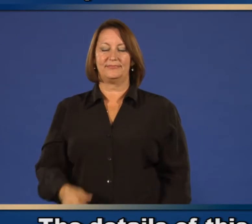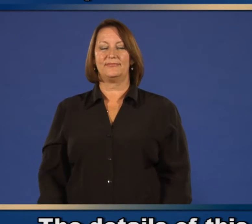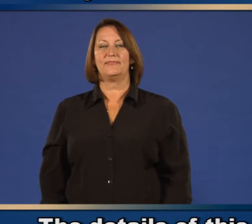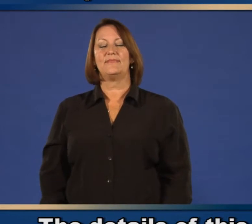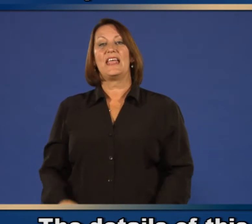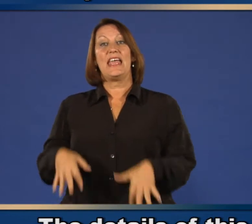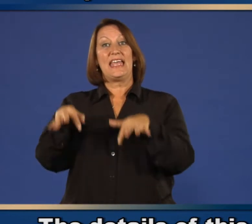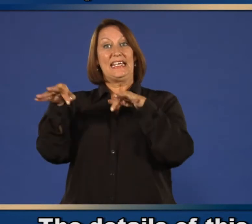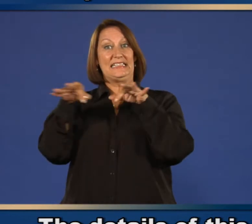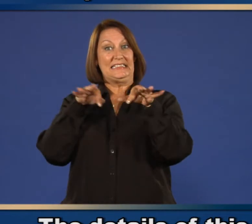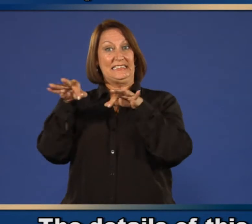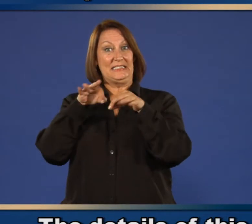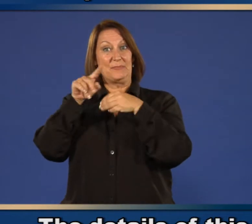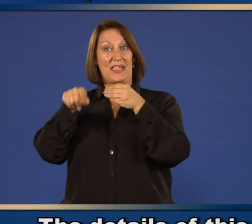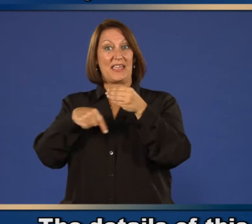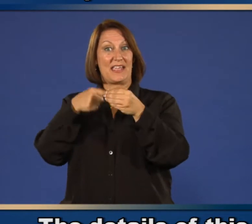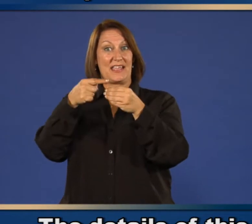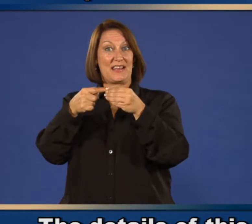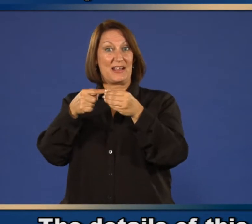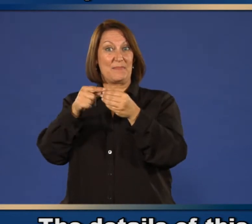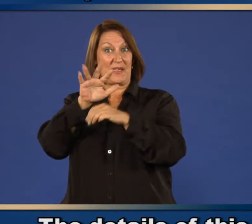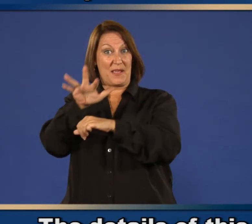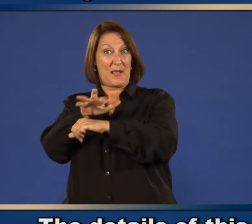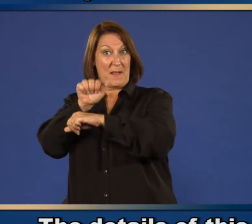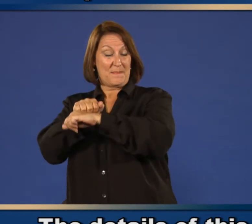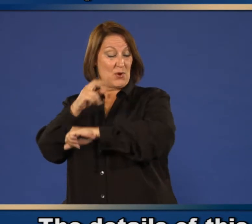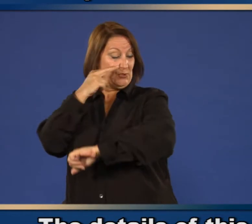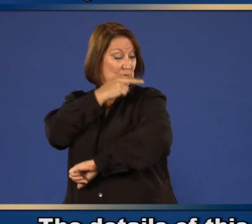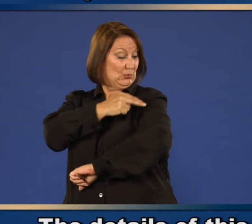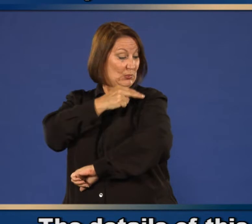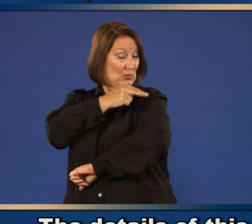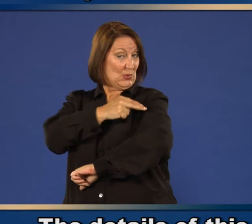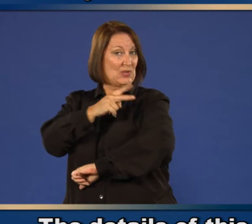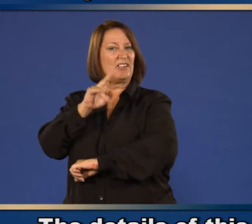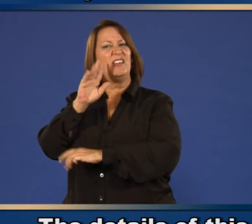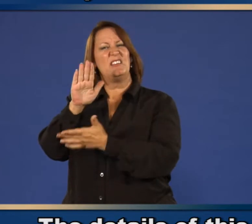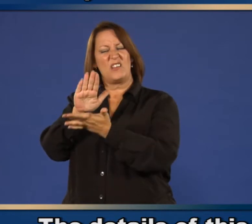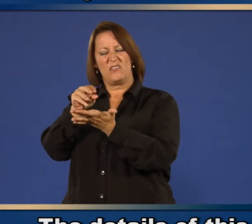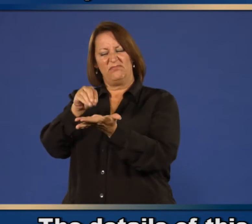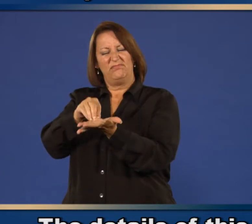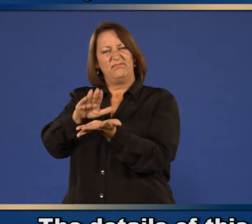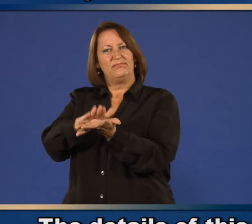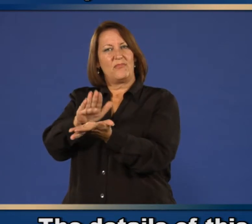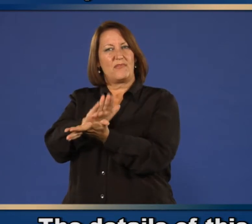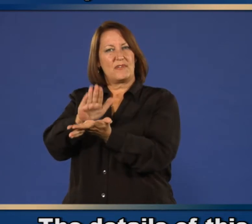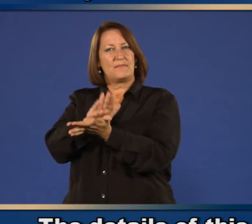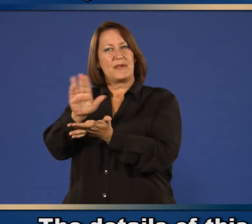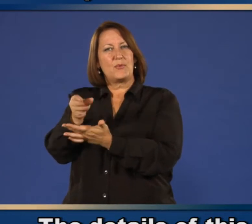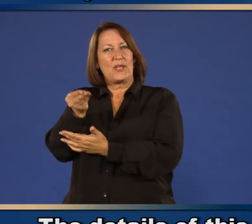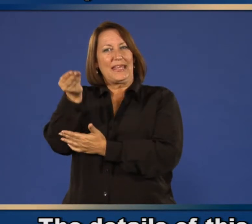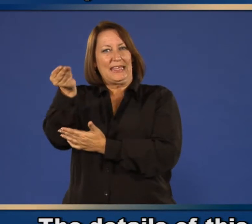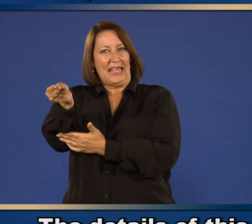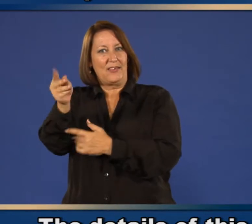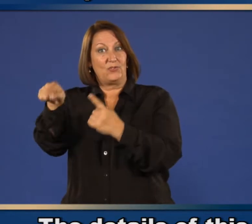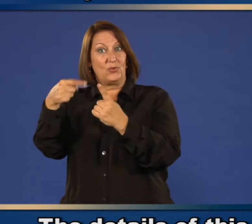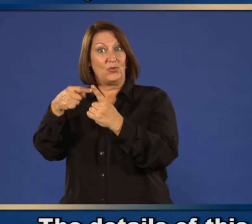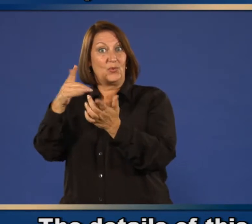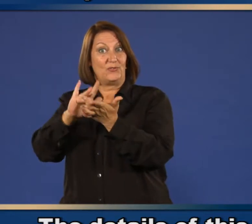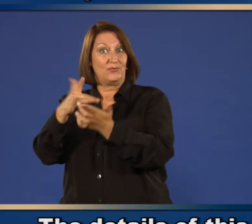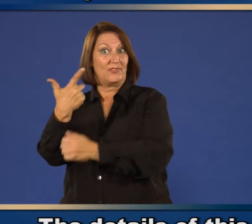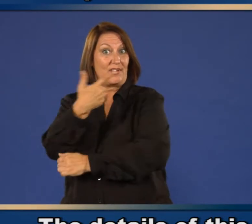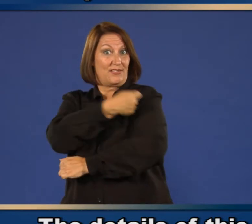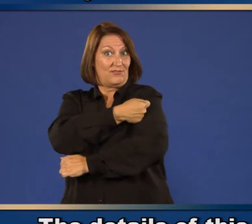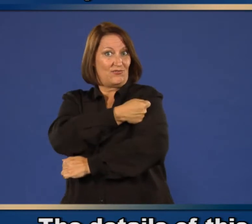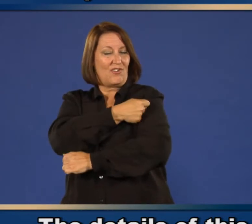The details of this appointment are on the post-vaccination and follow-up information sheet given to you